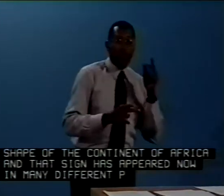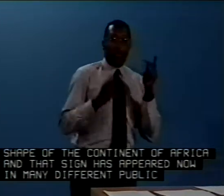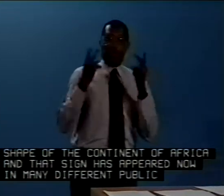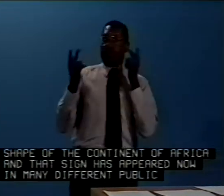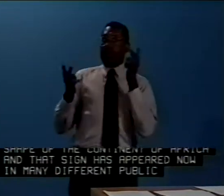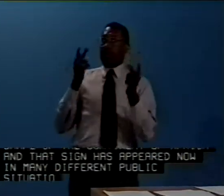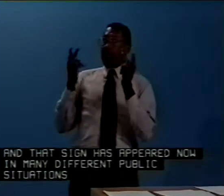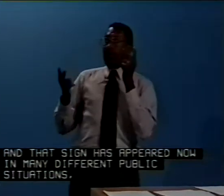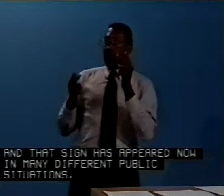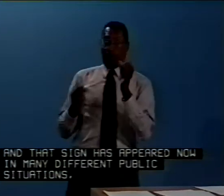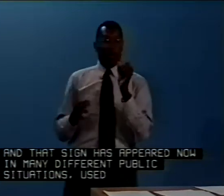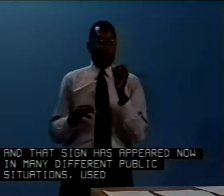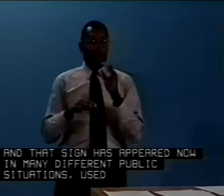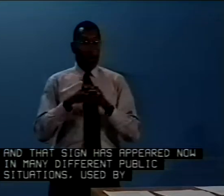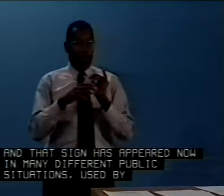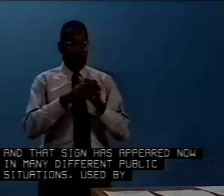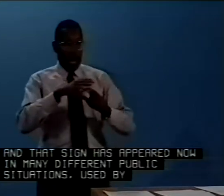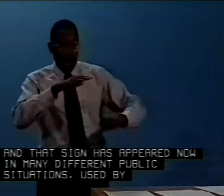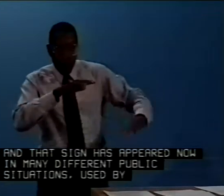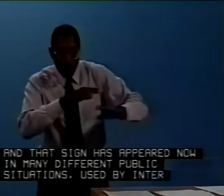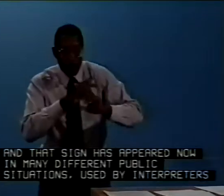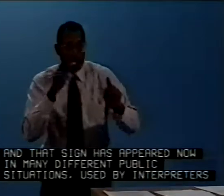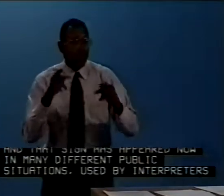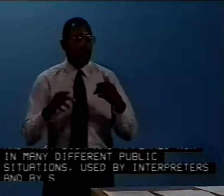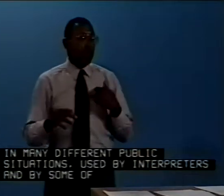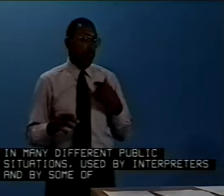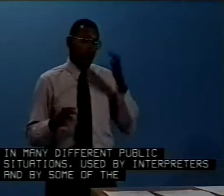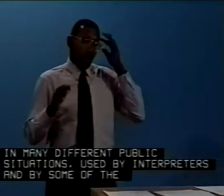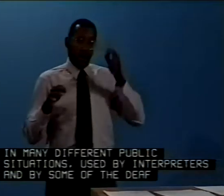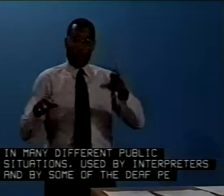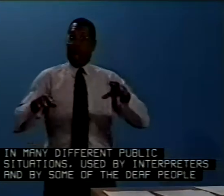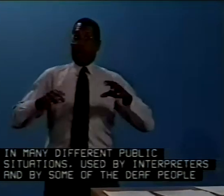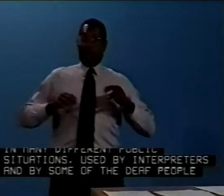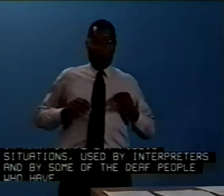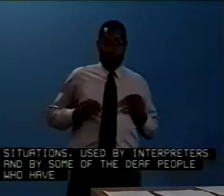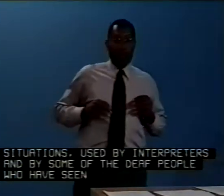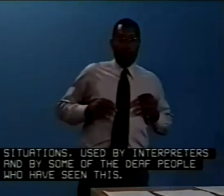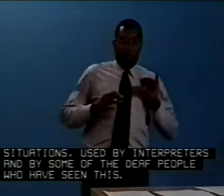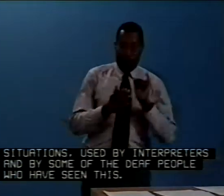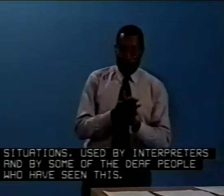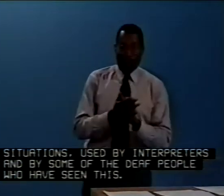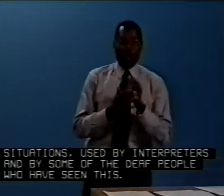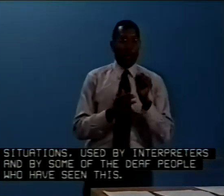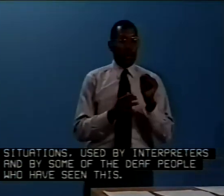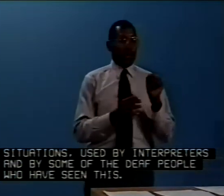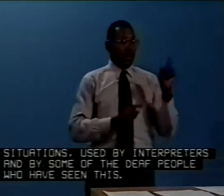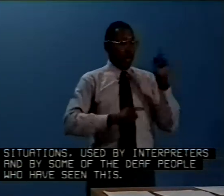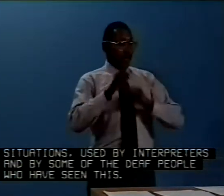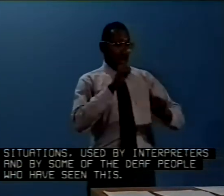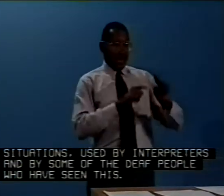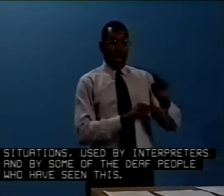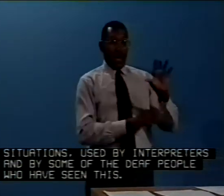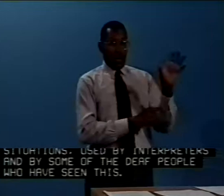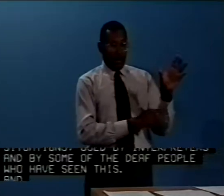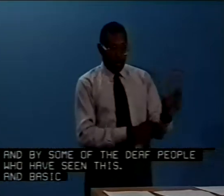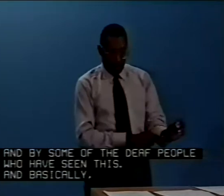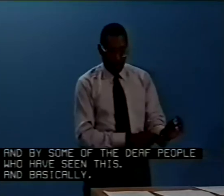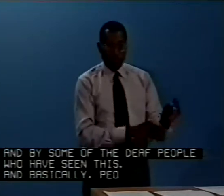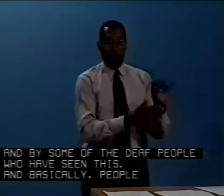deaf people who have seen this. And basically, people have adopted the neutral sign